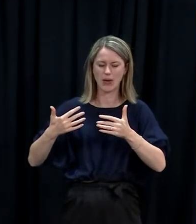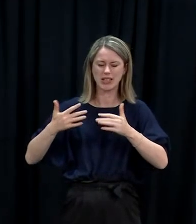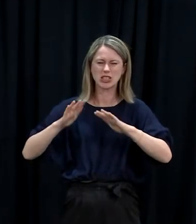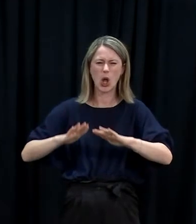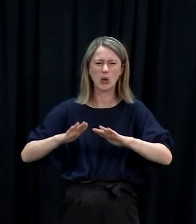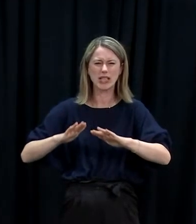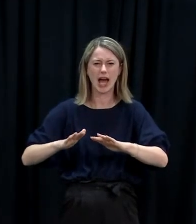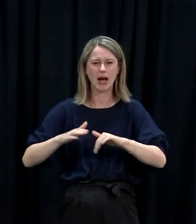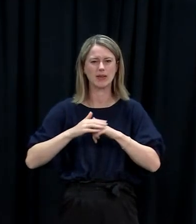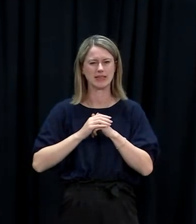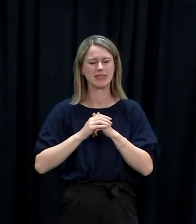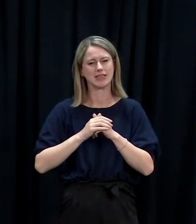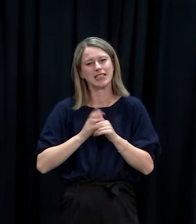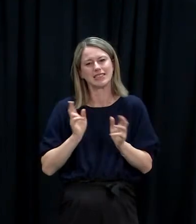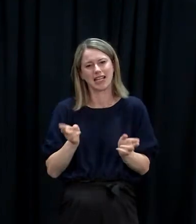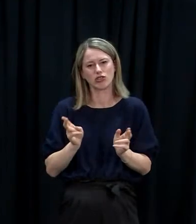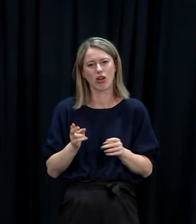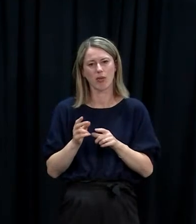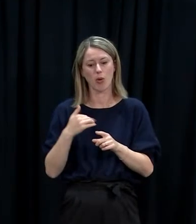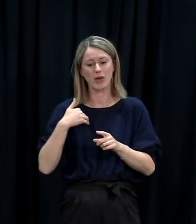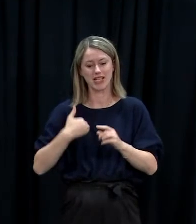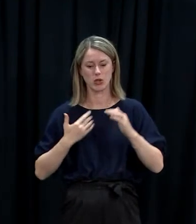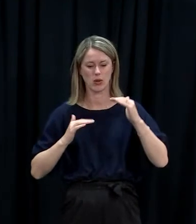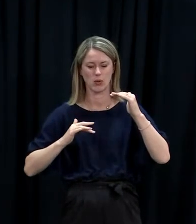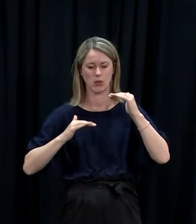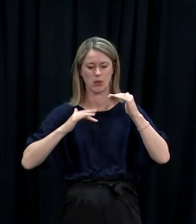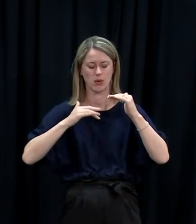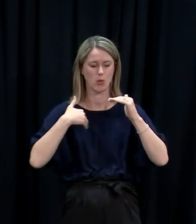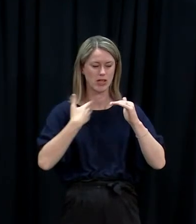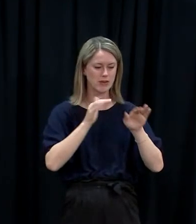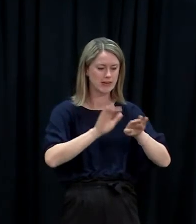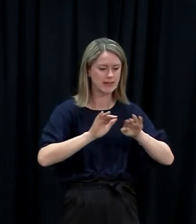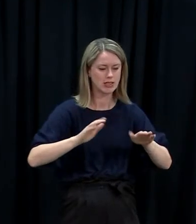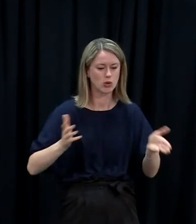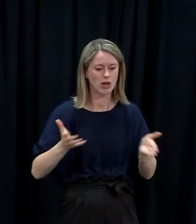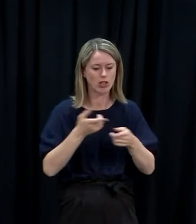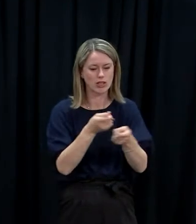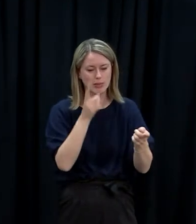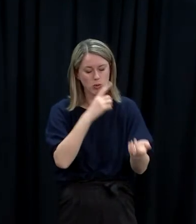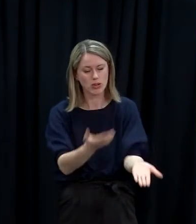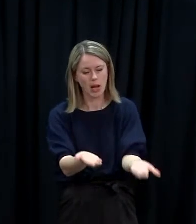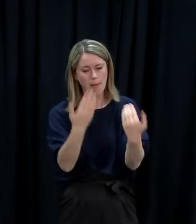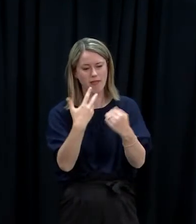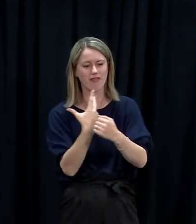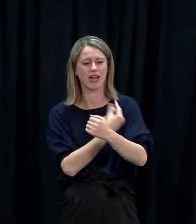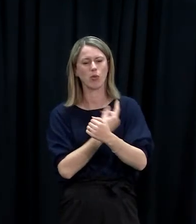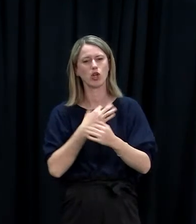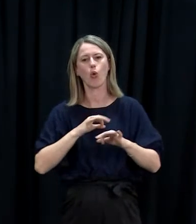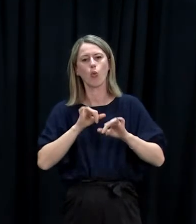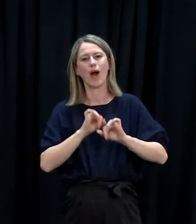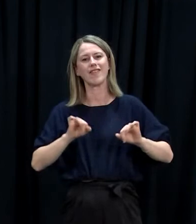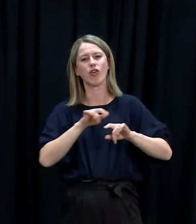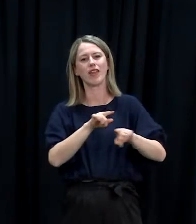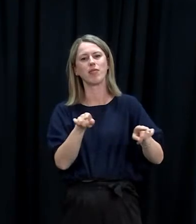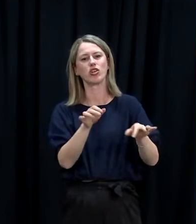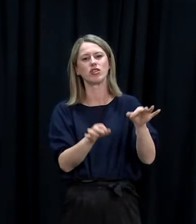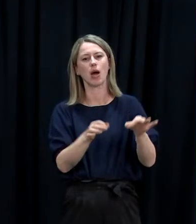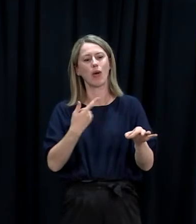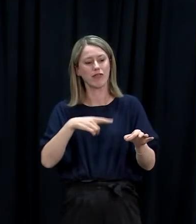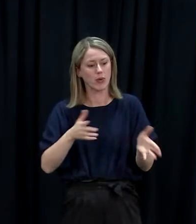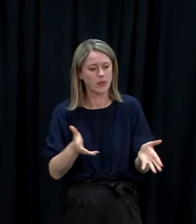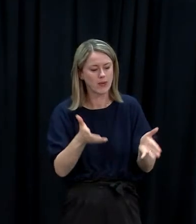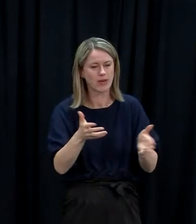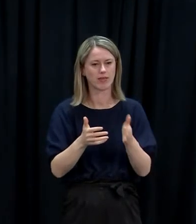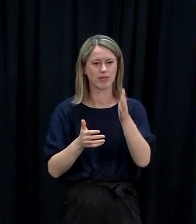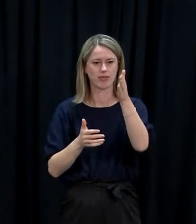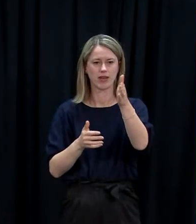know that we need to move closer to those people in order to encourage them to come forward to be vaccinated rather than wait for them to come to us. Tova. How soon could we